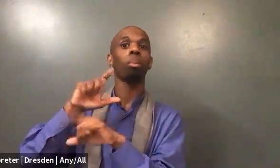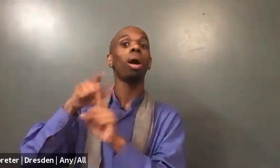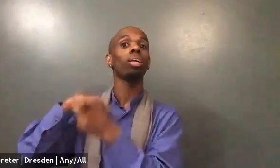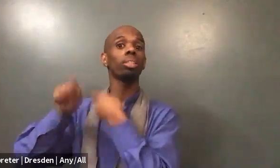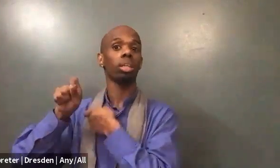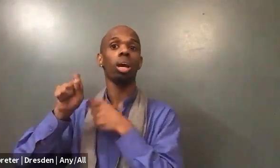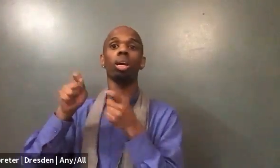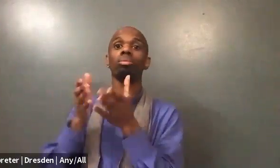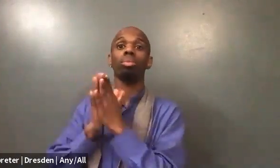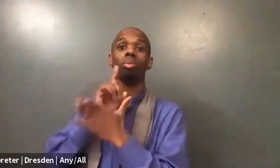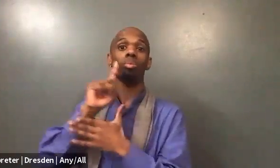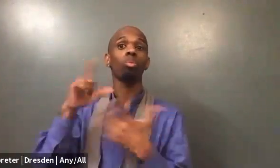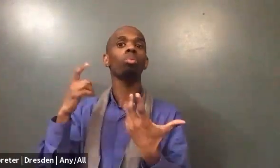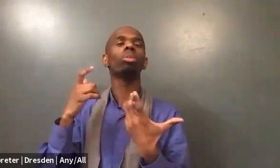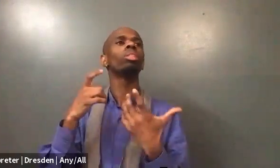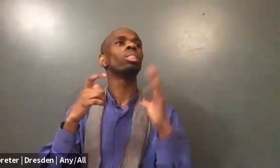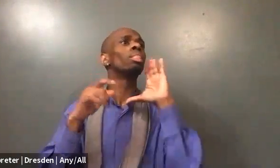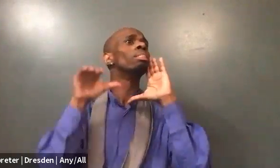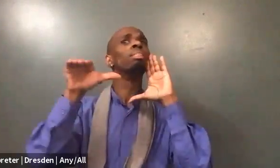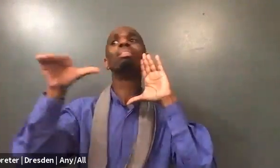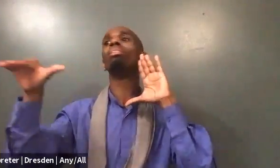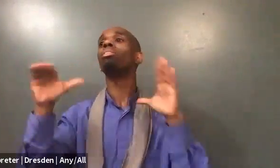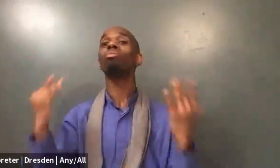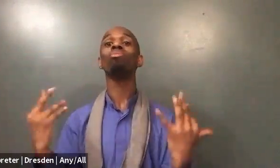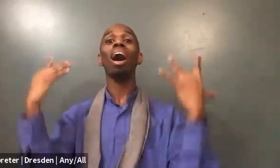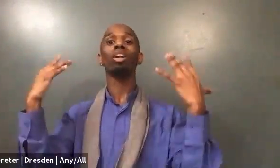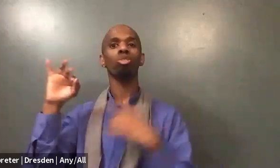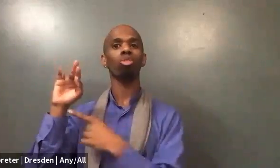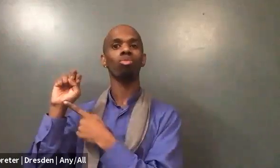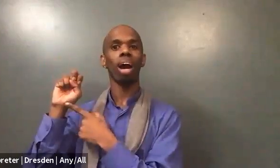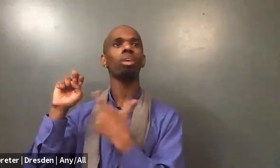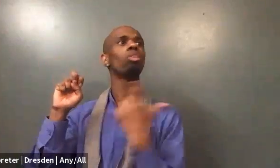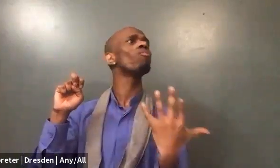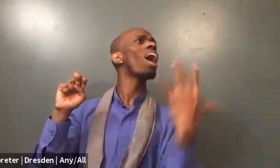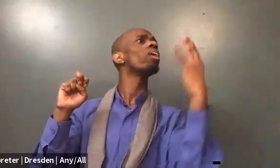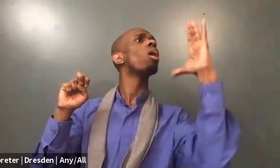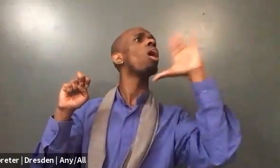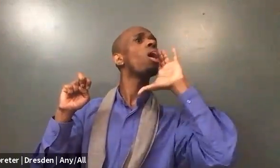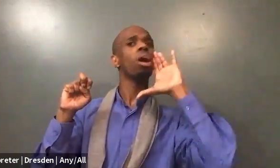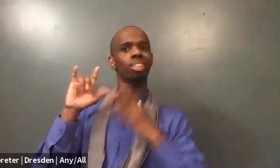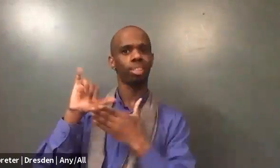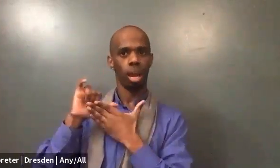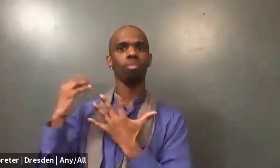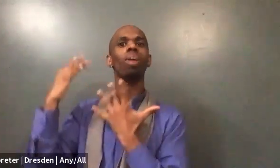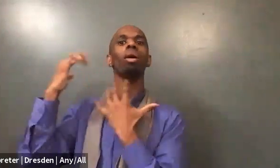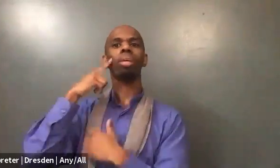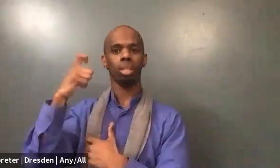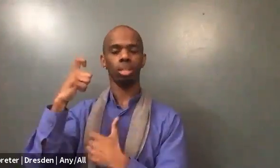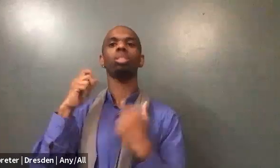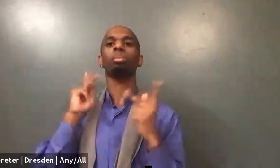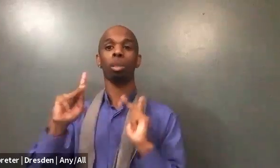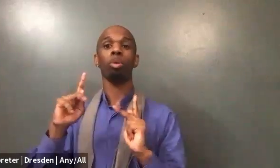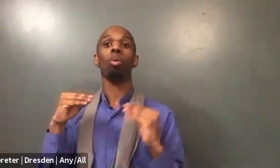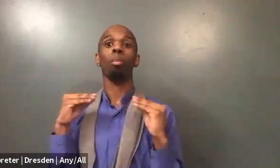too. Anyone else have any other thoughts on that? Yeah, while we were talking too, I was thinking about, so